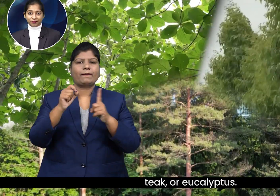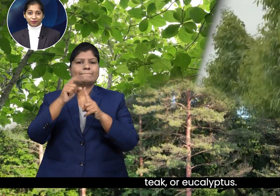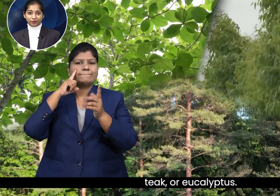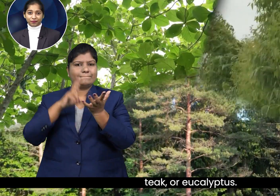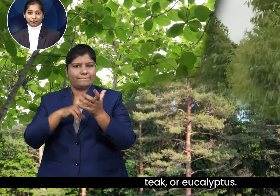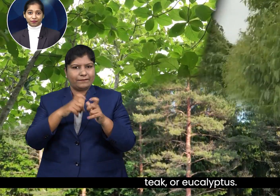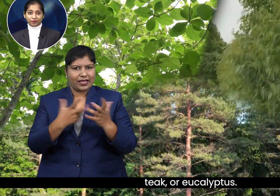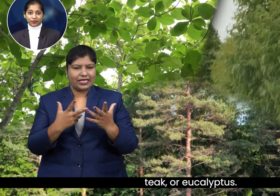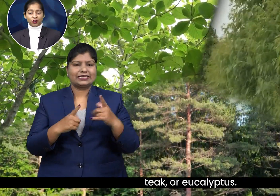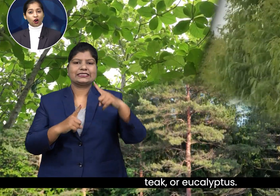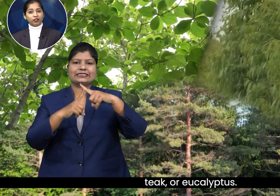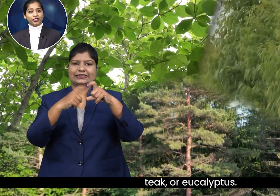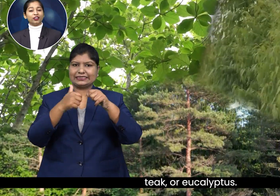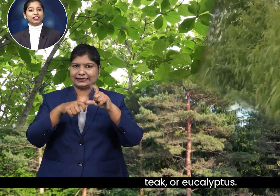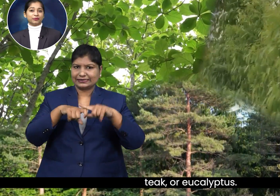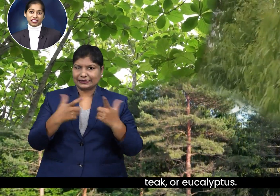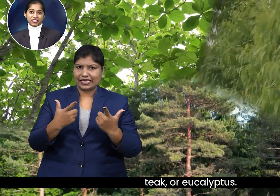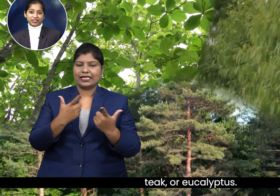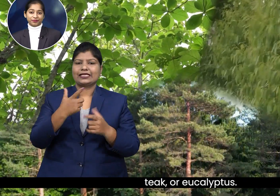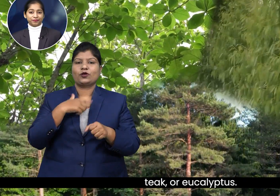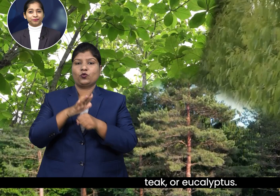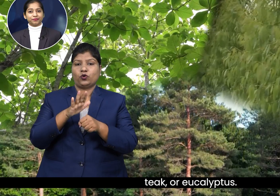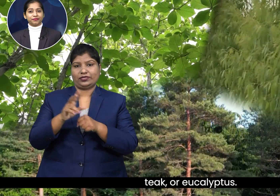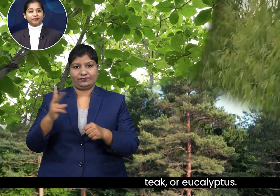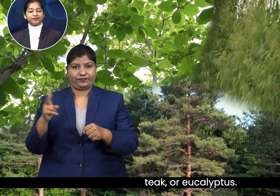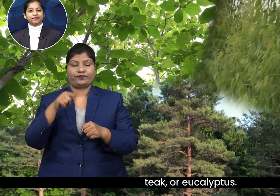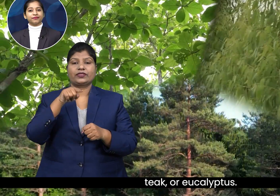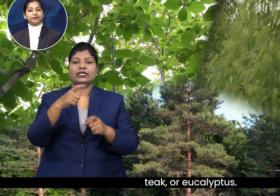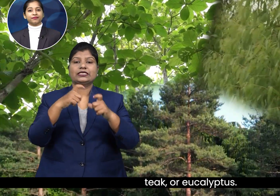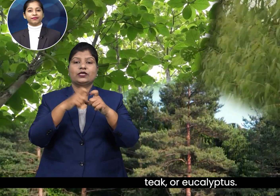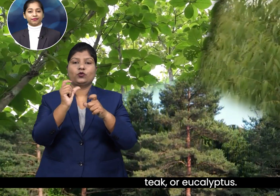teak or eucalyptus.